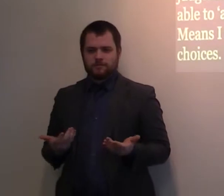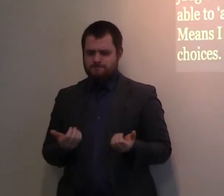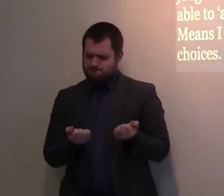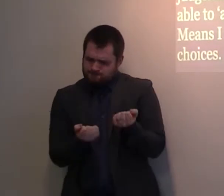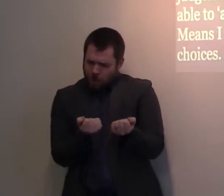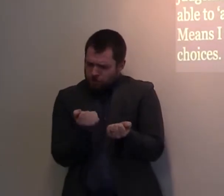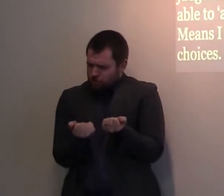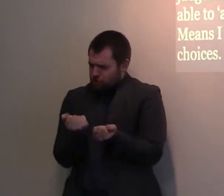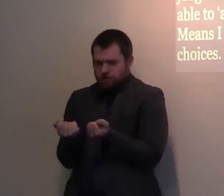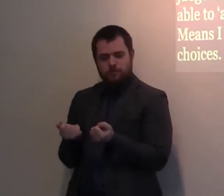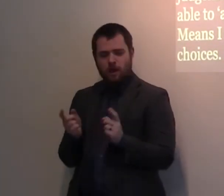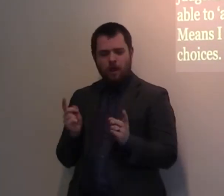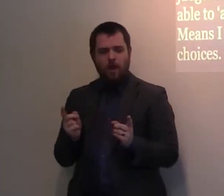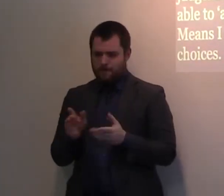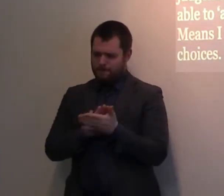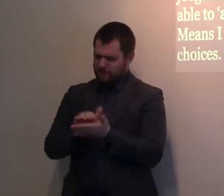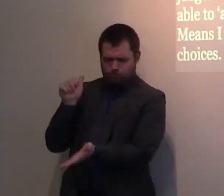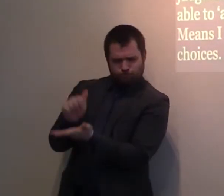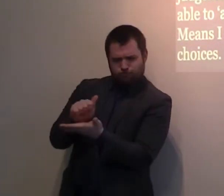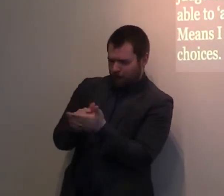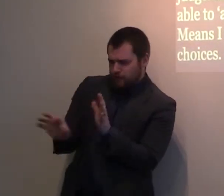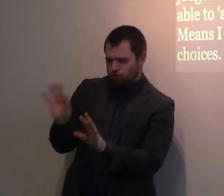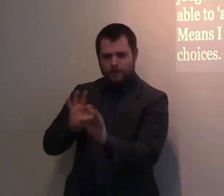Means I will then make the right choices.